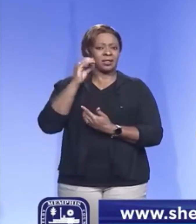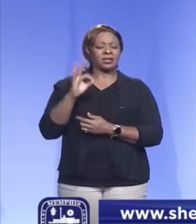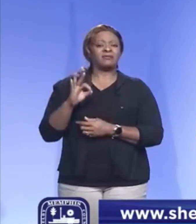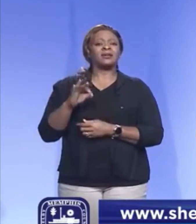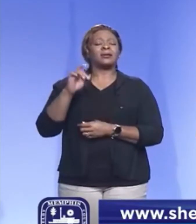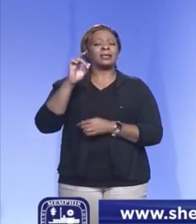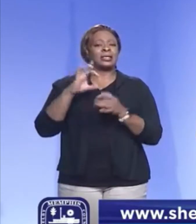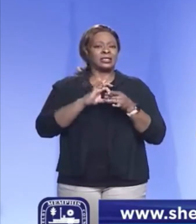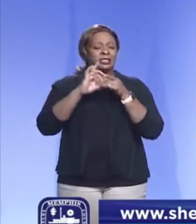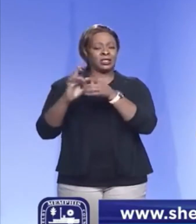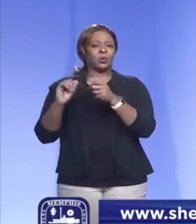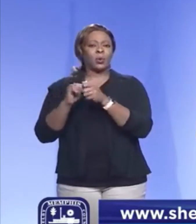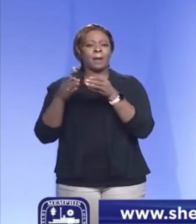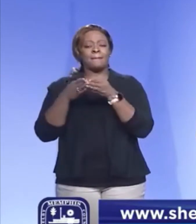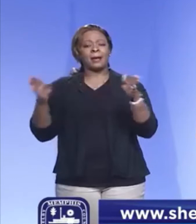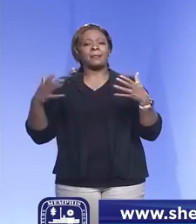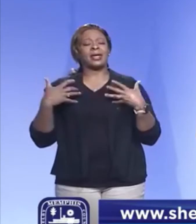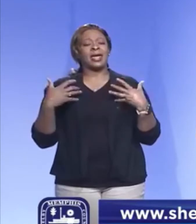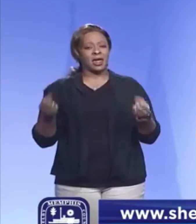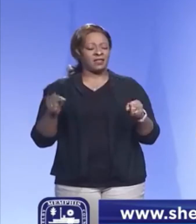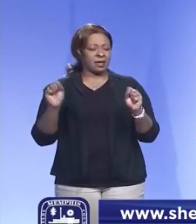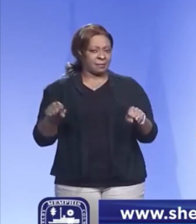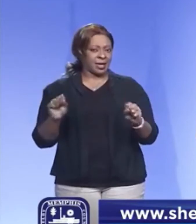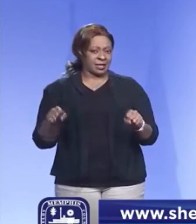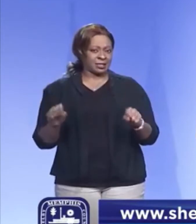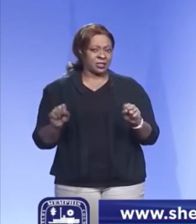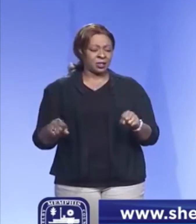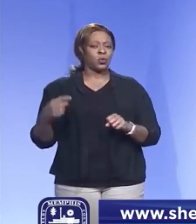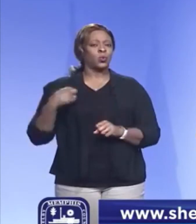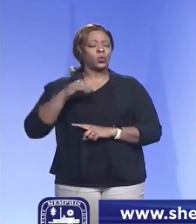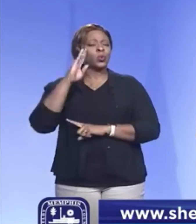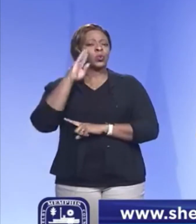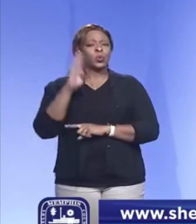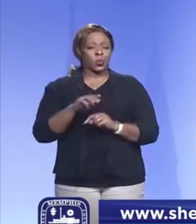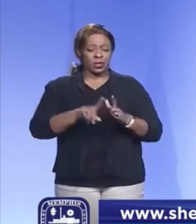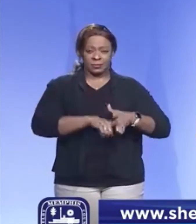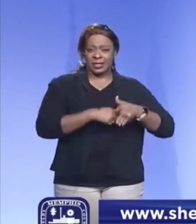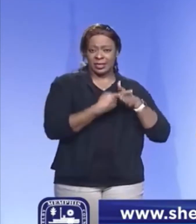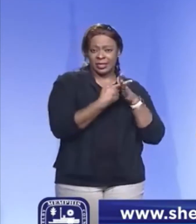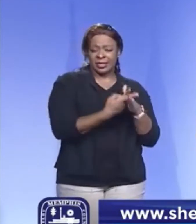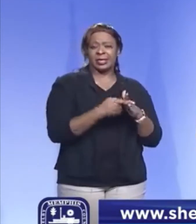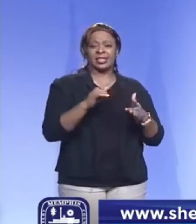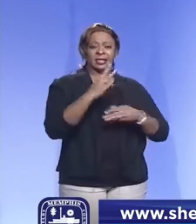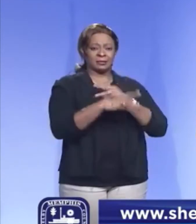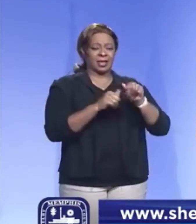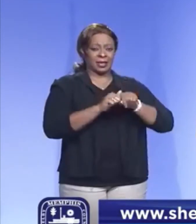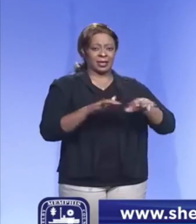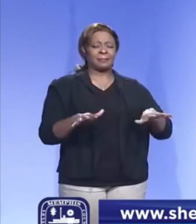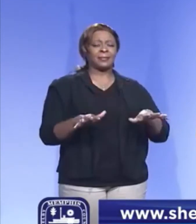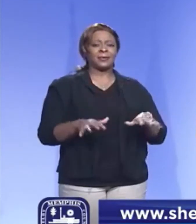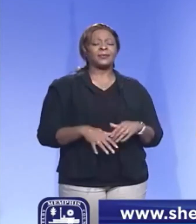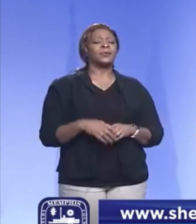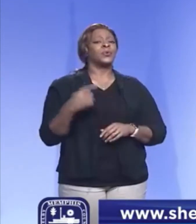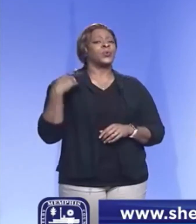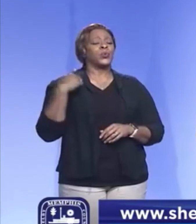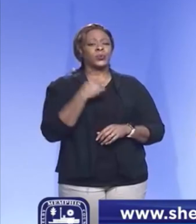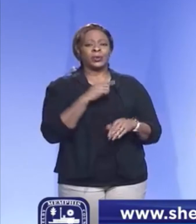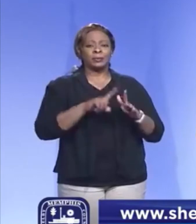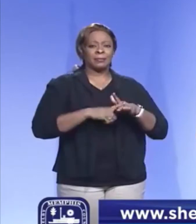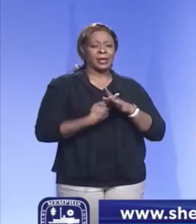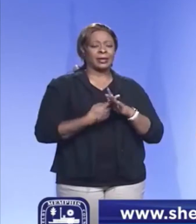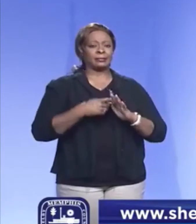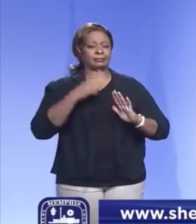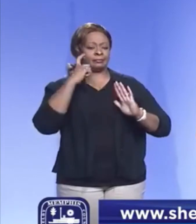has to do with our public health capacity. We do know at the very beginning of the pandemic, and as we began to